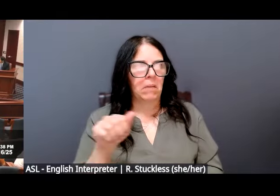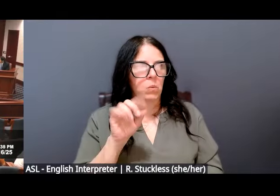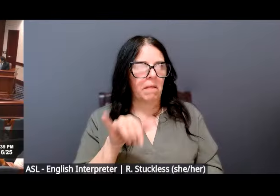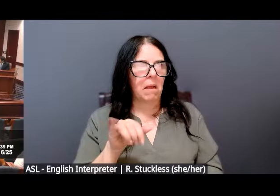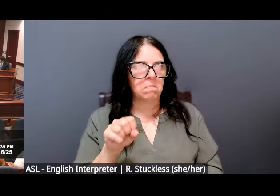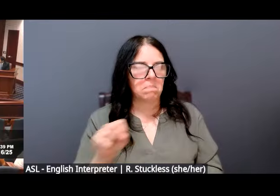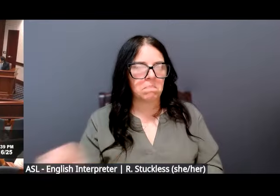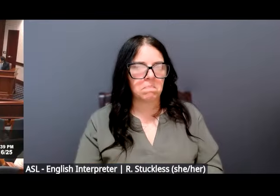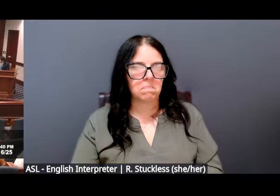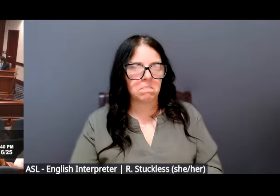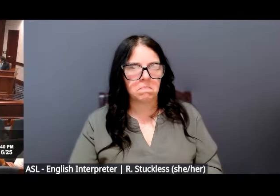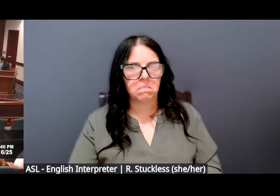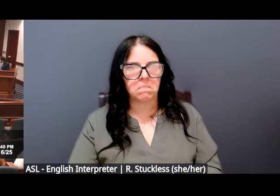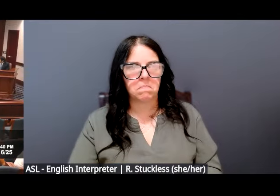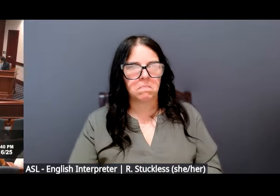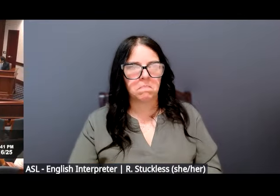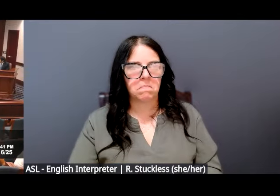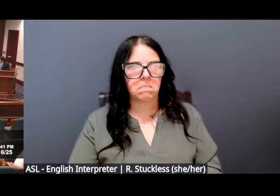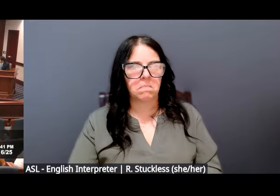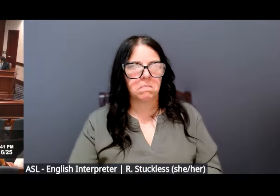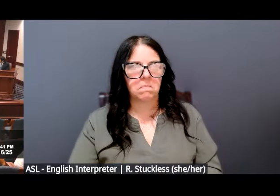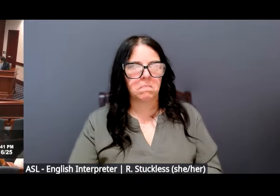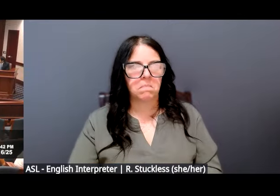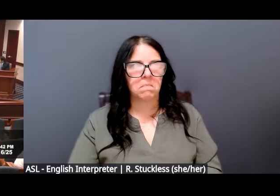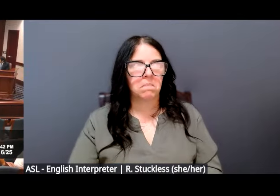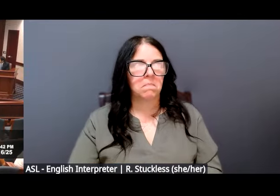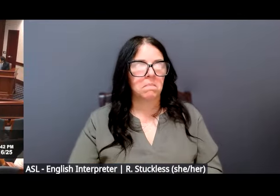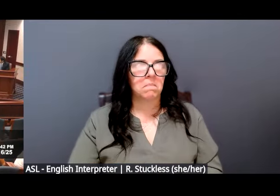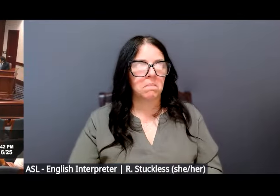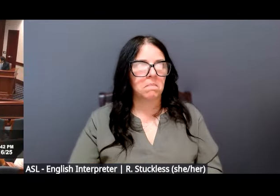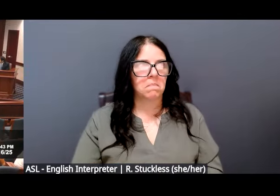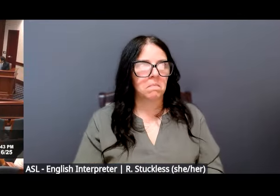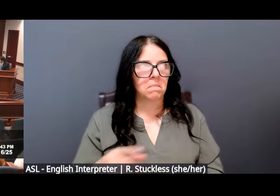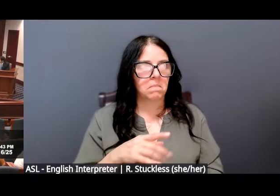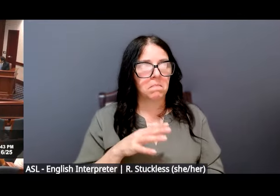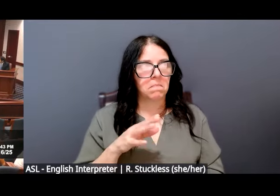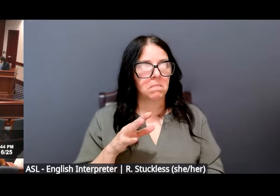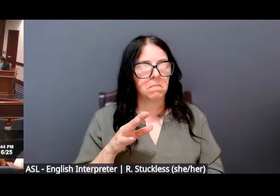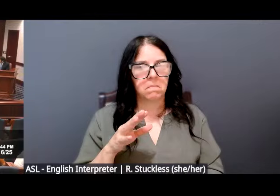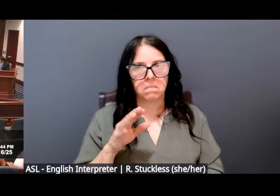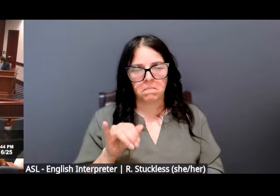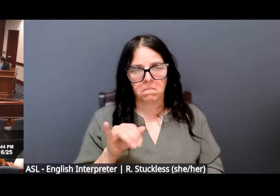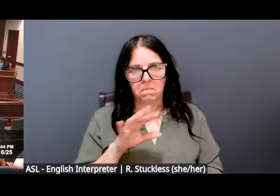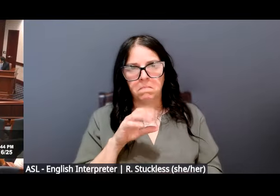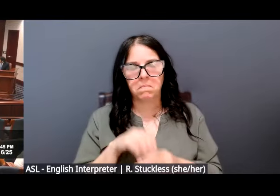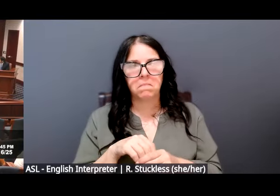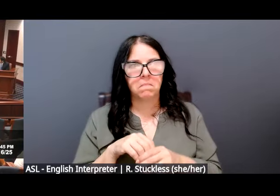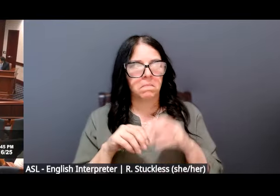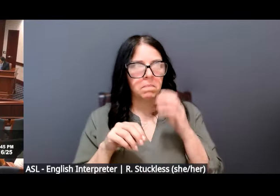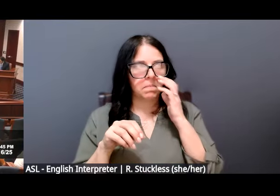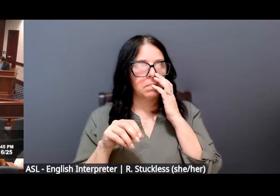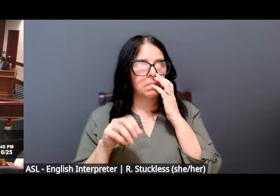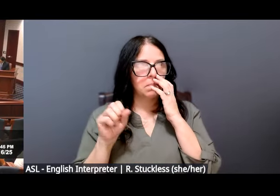That's replacing two words with one. That was. Oh my gosh.